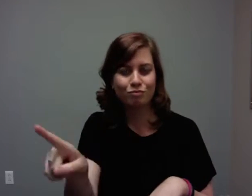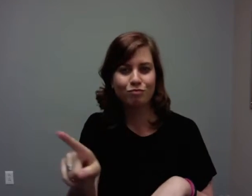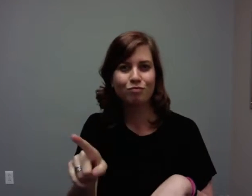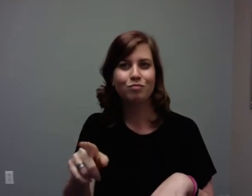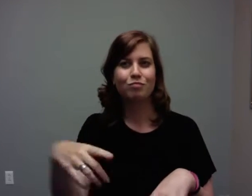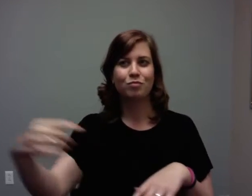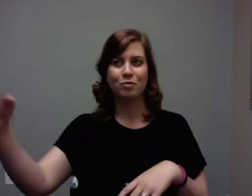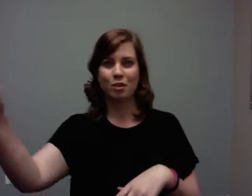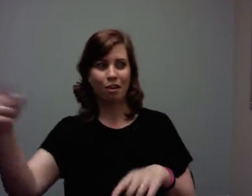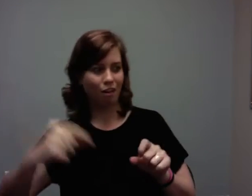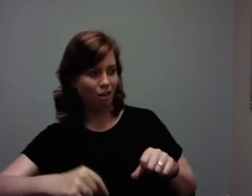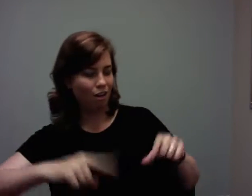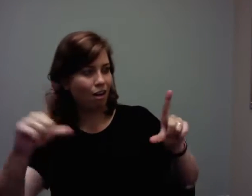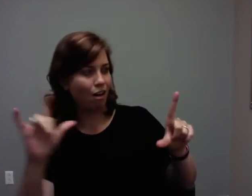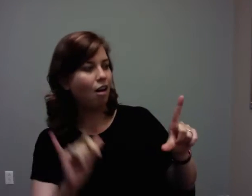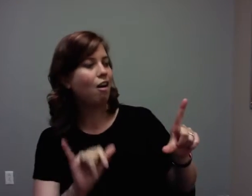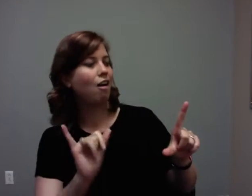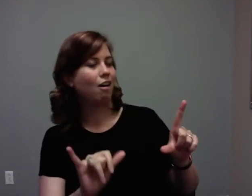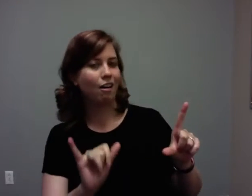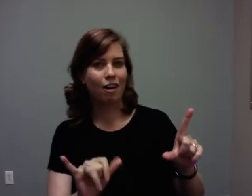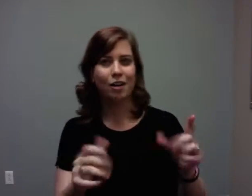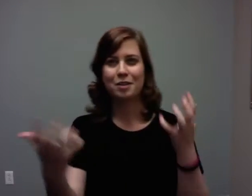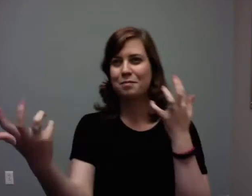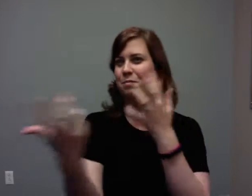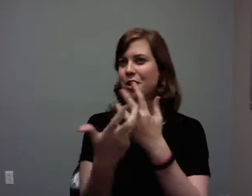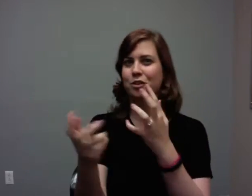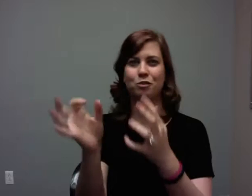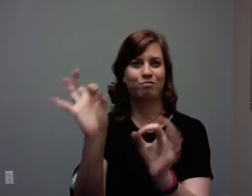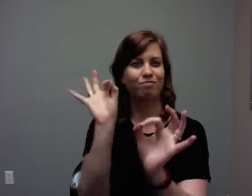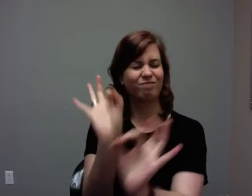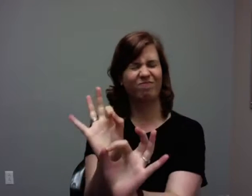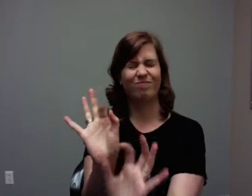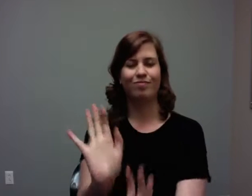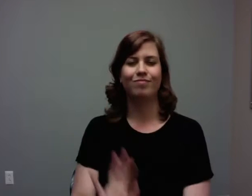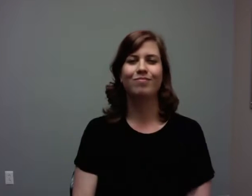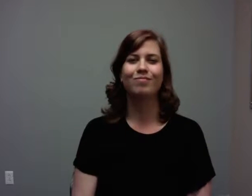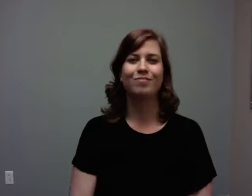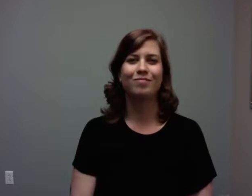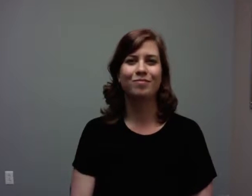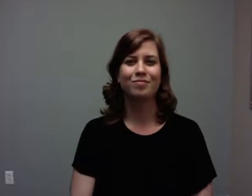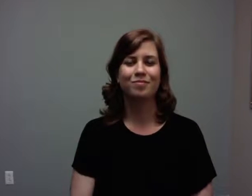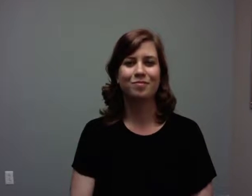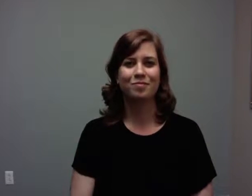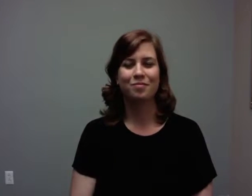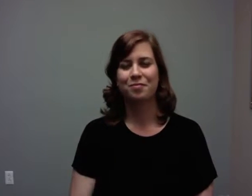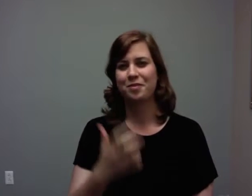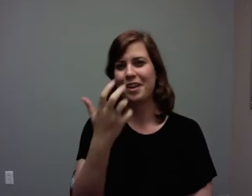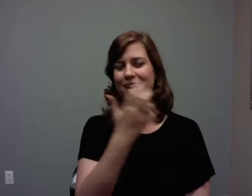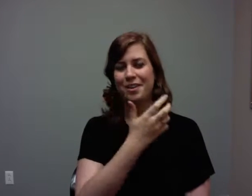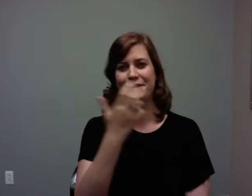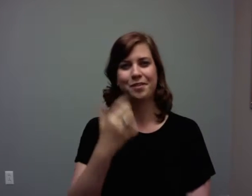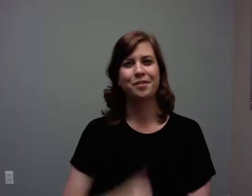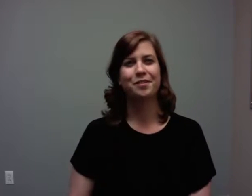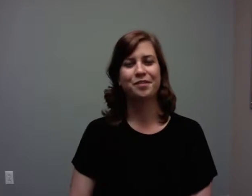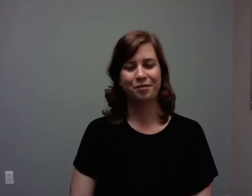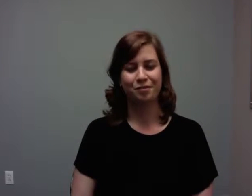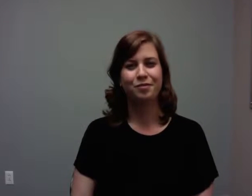and it was a match, and it's my birth father. So, but